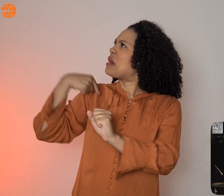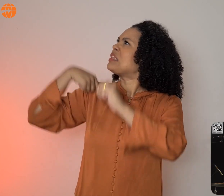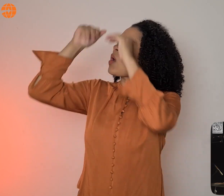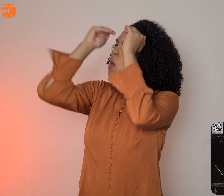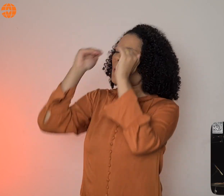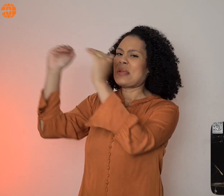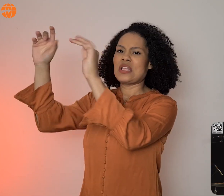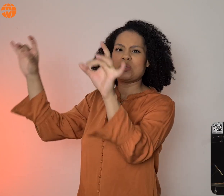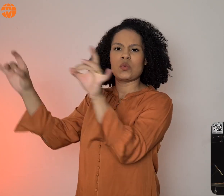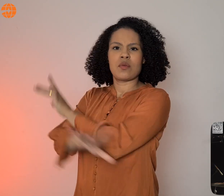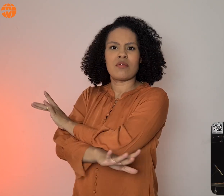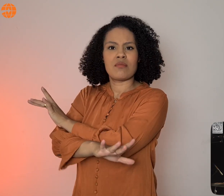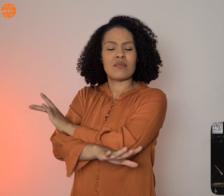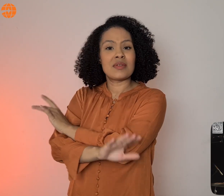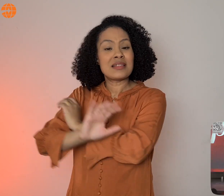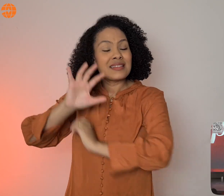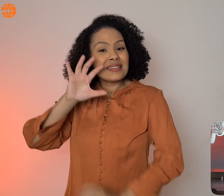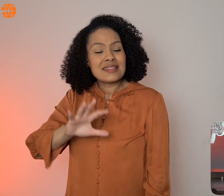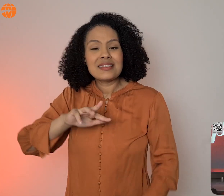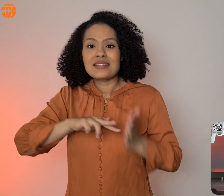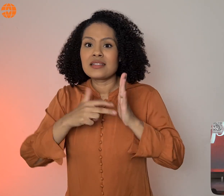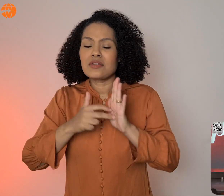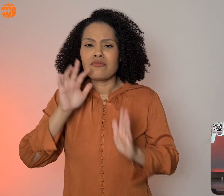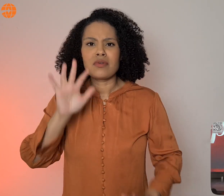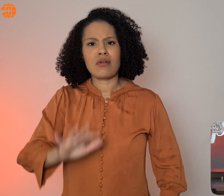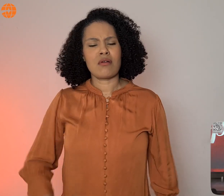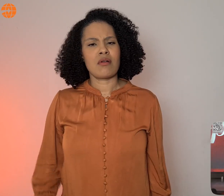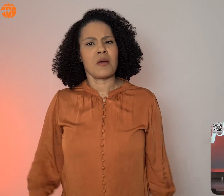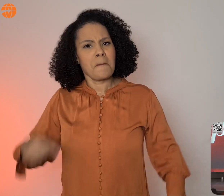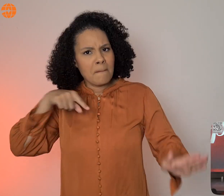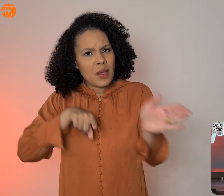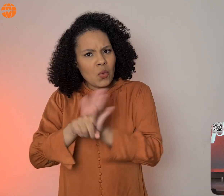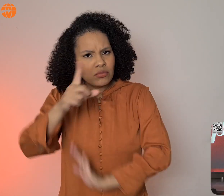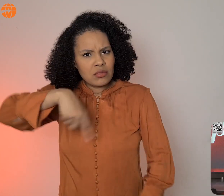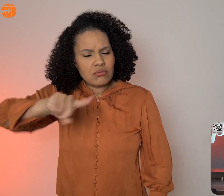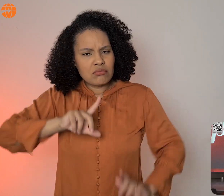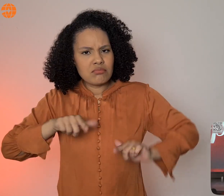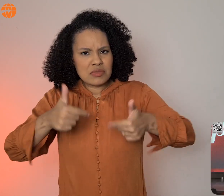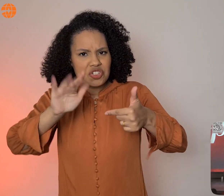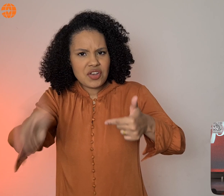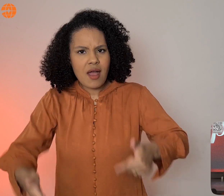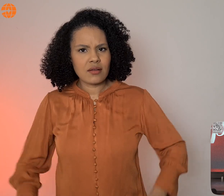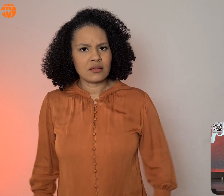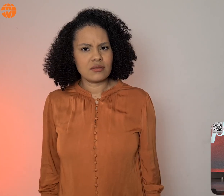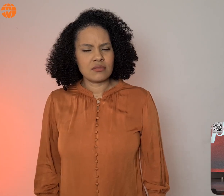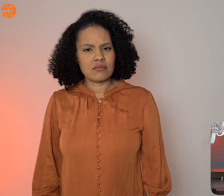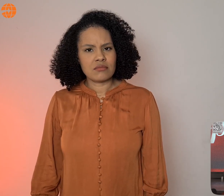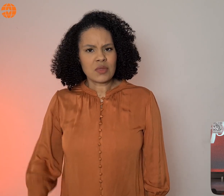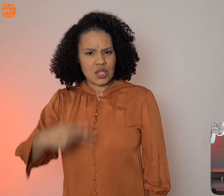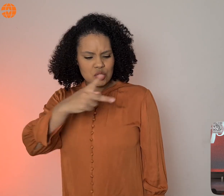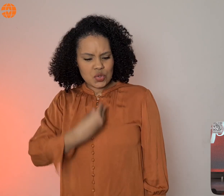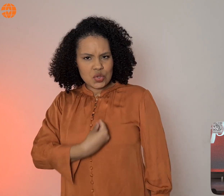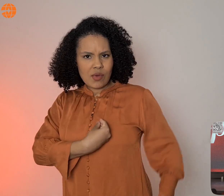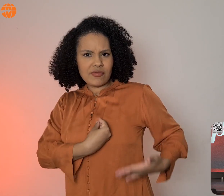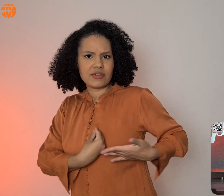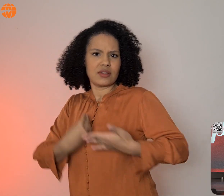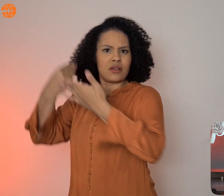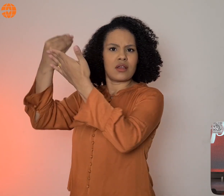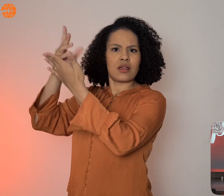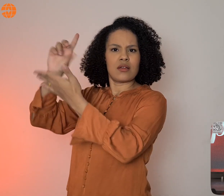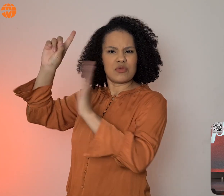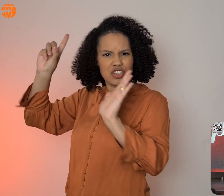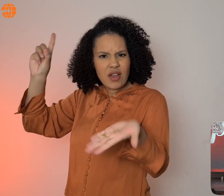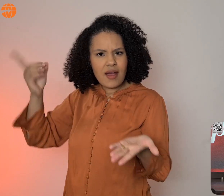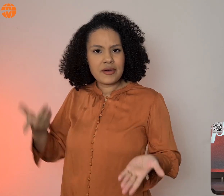done this? Você já fez isso? Have you really surrendered to him? Você já realmente se rendeu a ele?